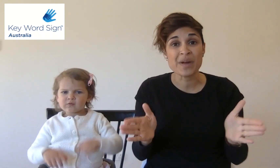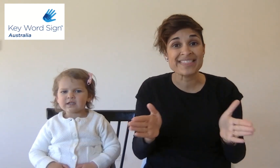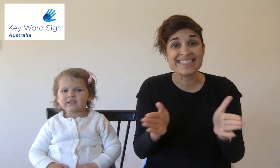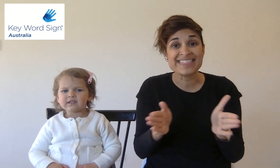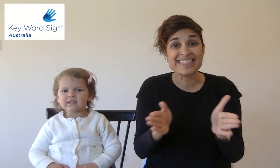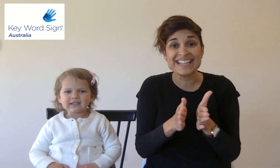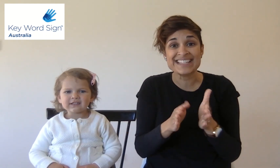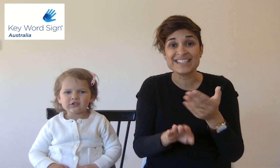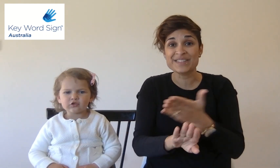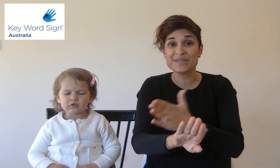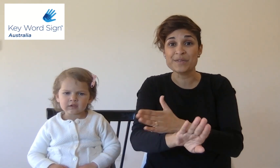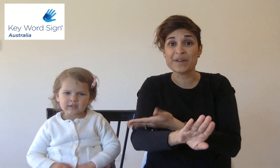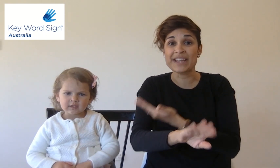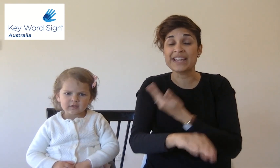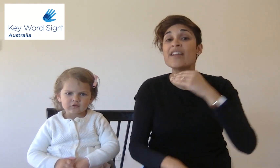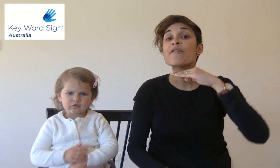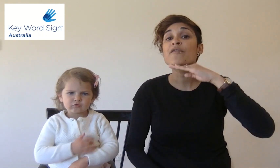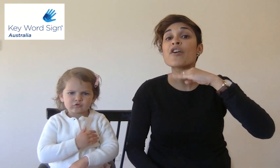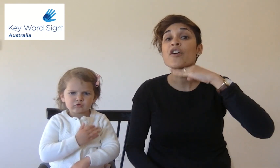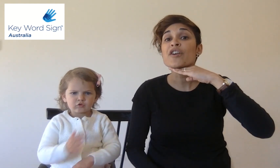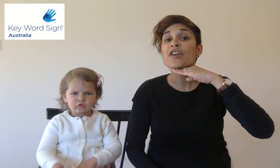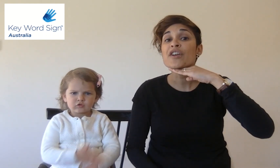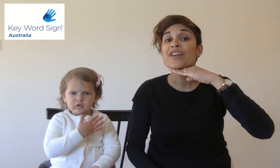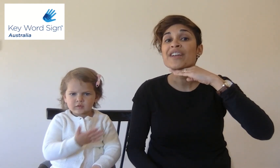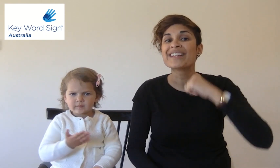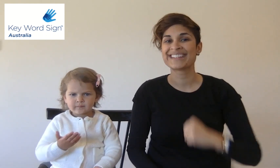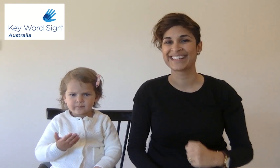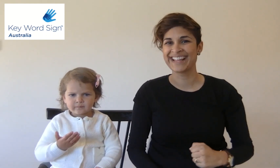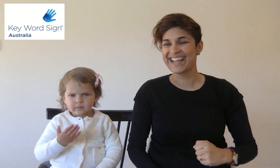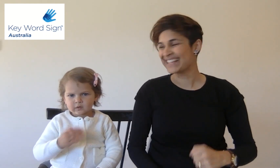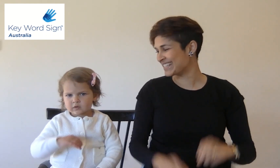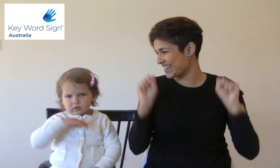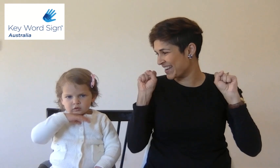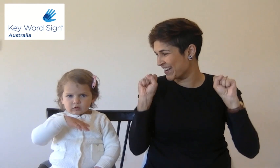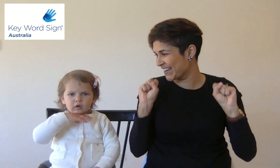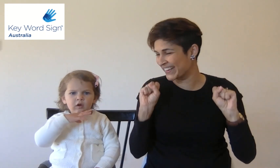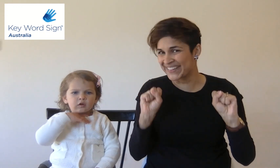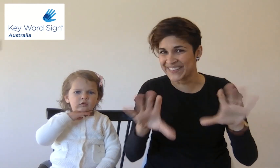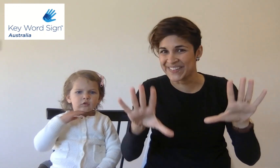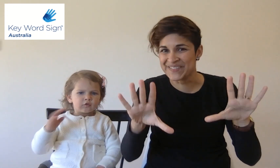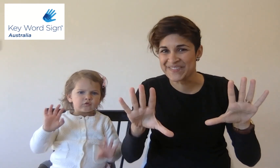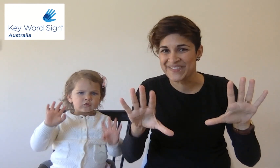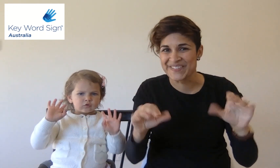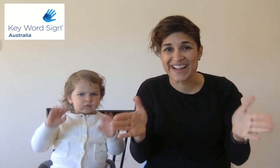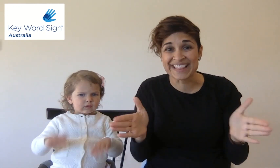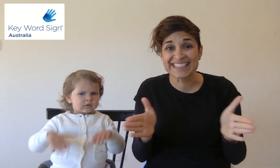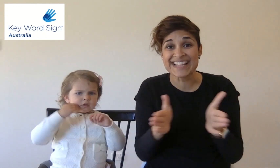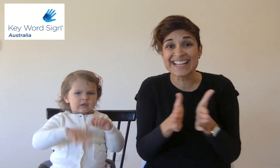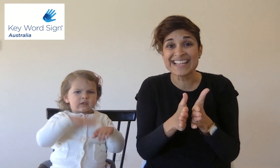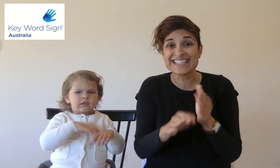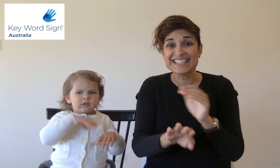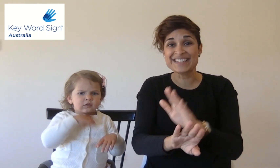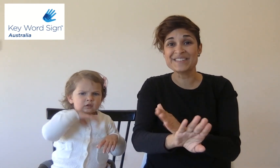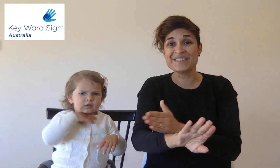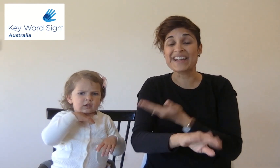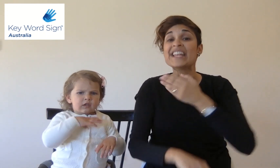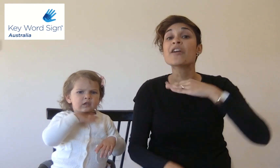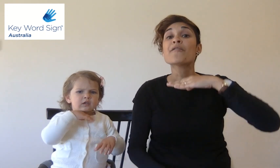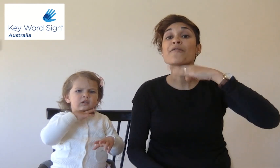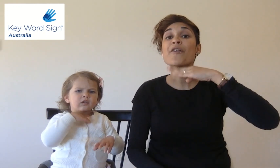went the little green frog. De gloomp went the little green